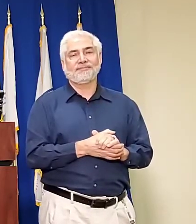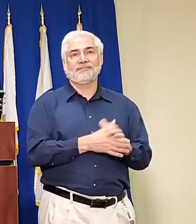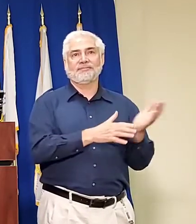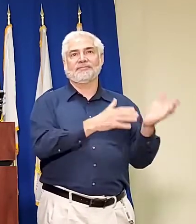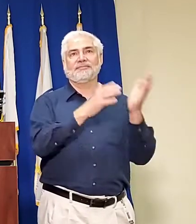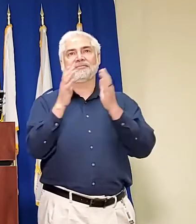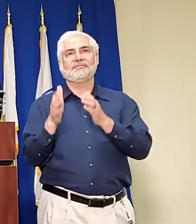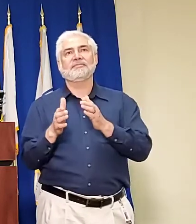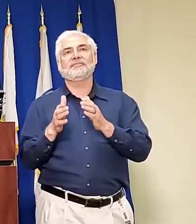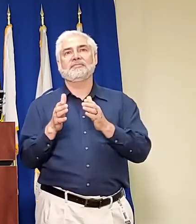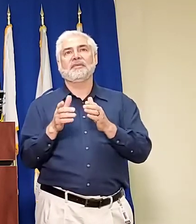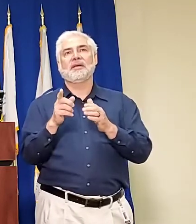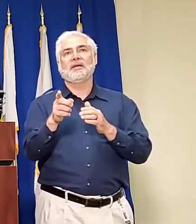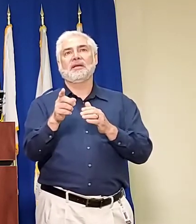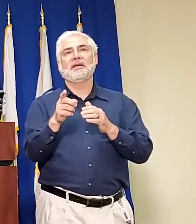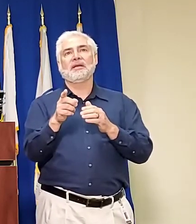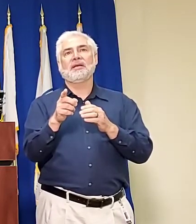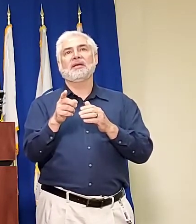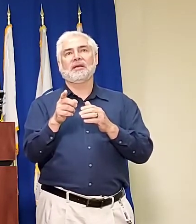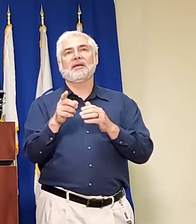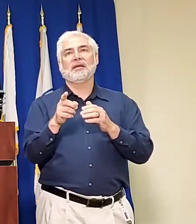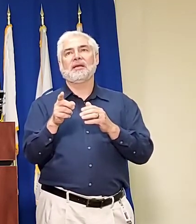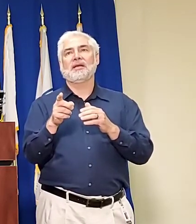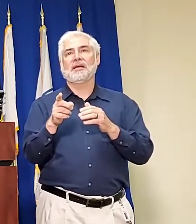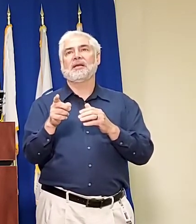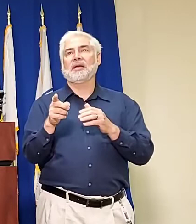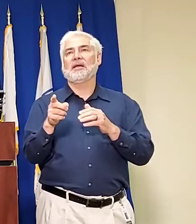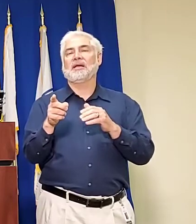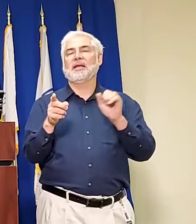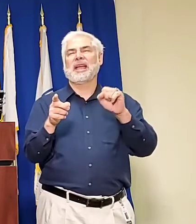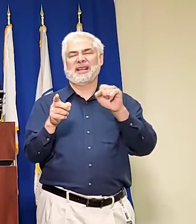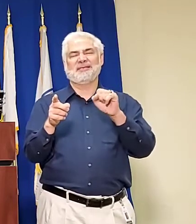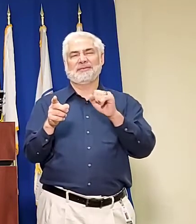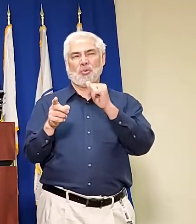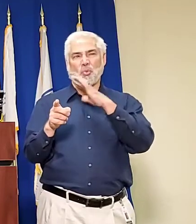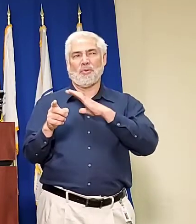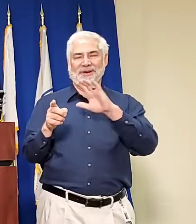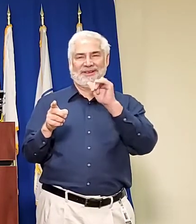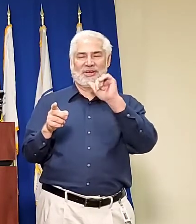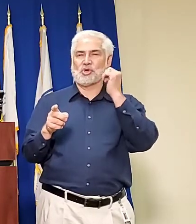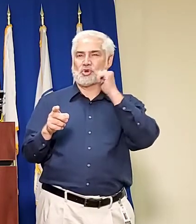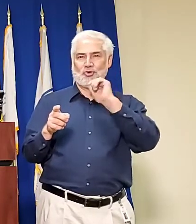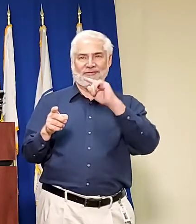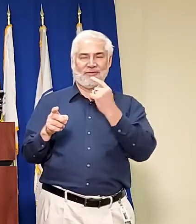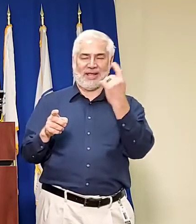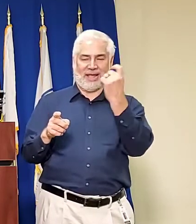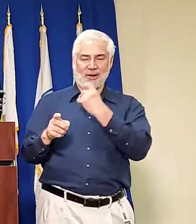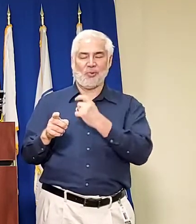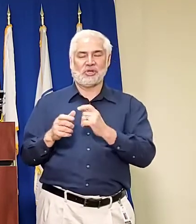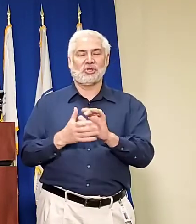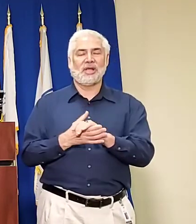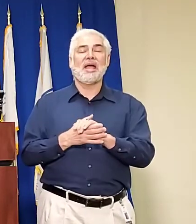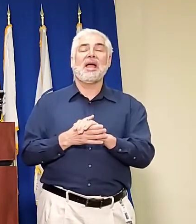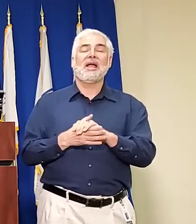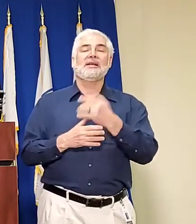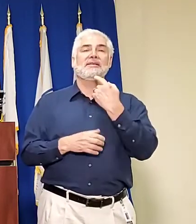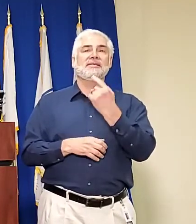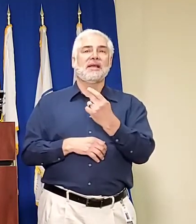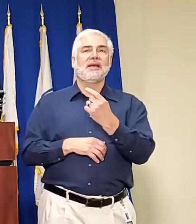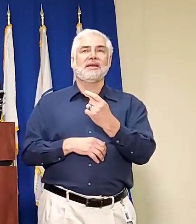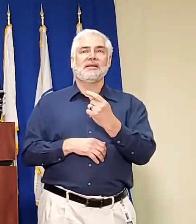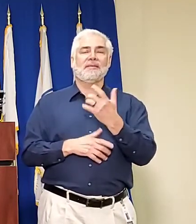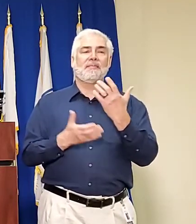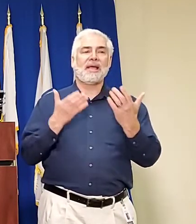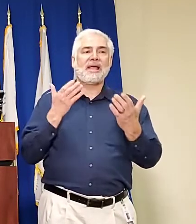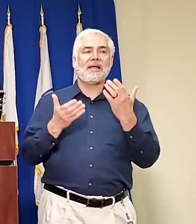that way and come back. Okay. Should read it. Okay. Just needed to clarify a little bit. So you said you guys are looking